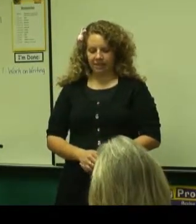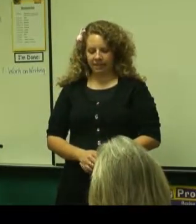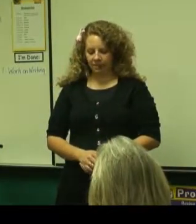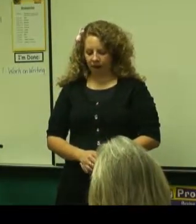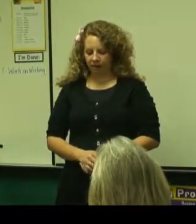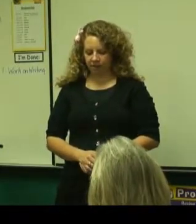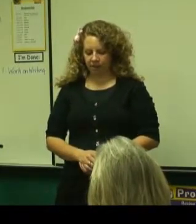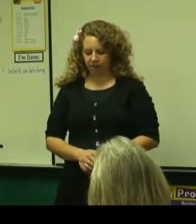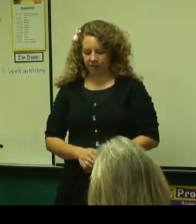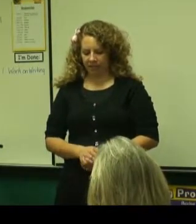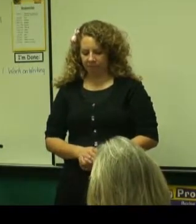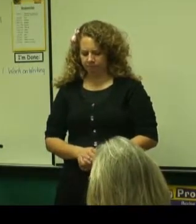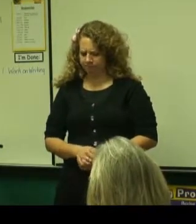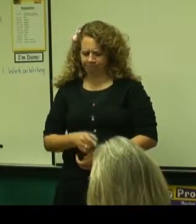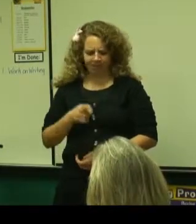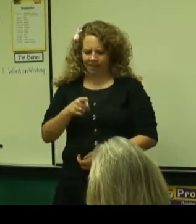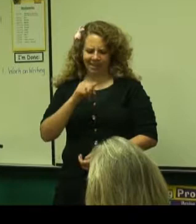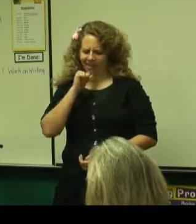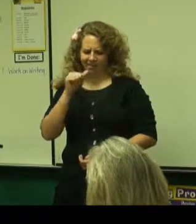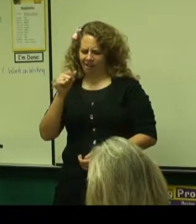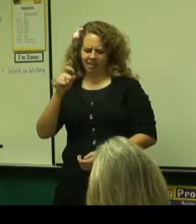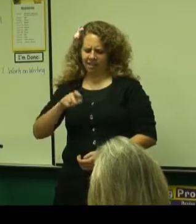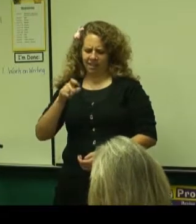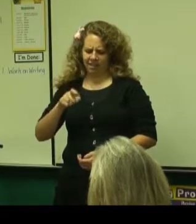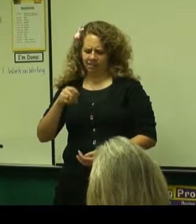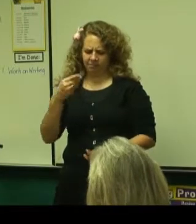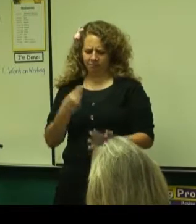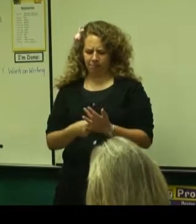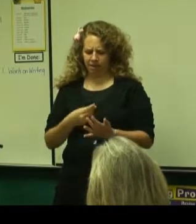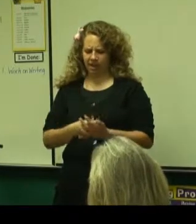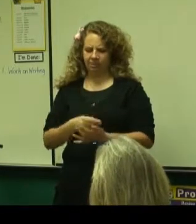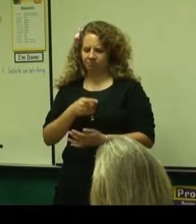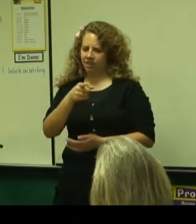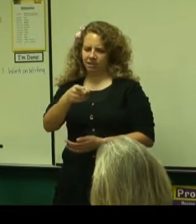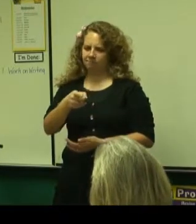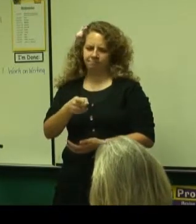he not need money, he. He not need money.